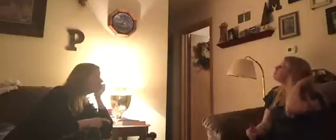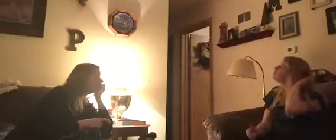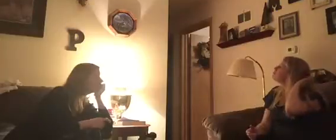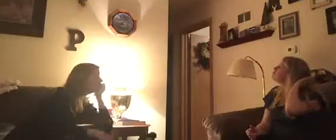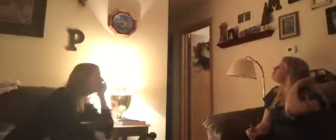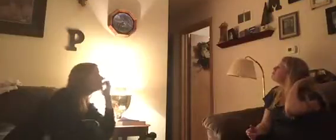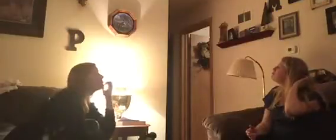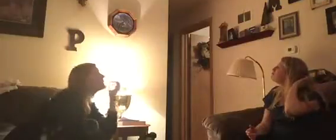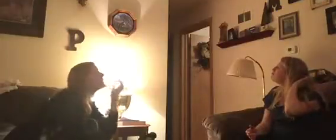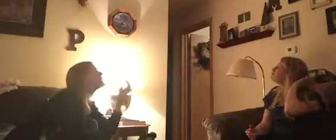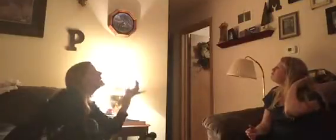Let's see.